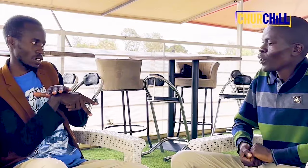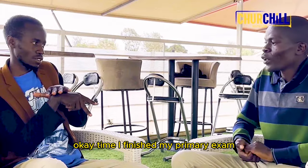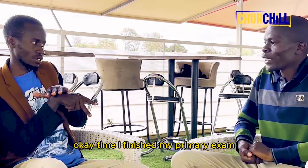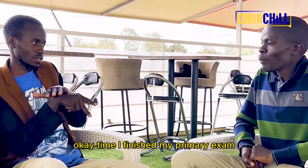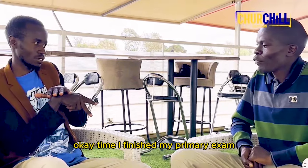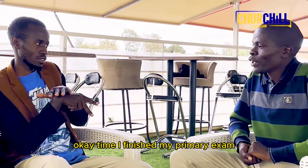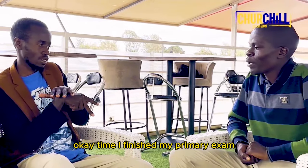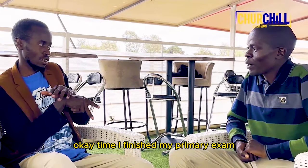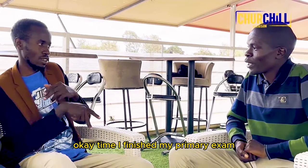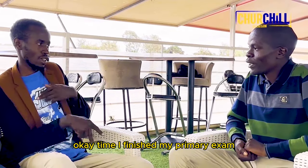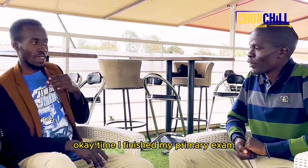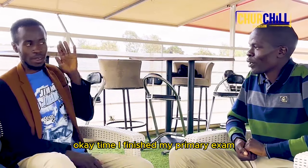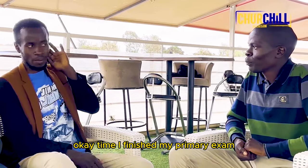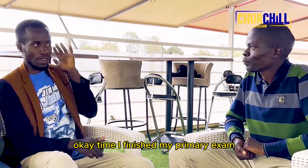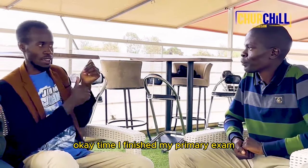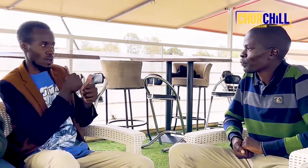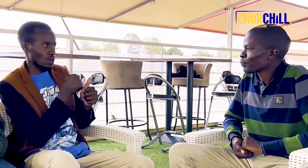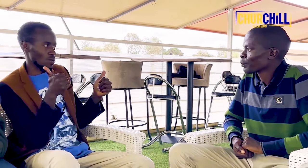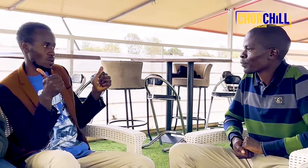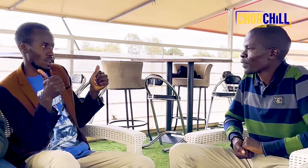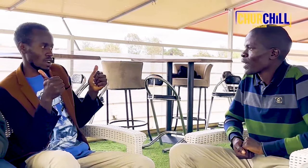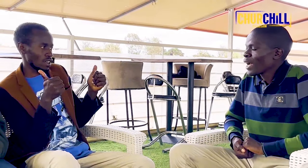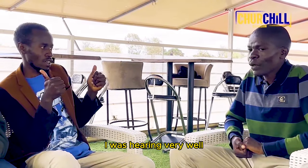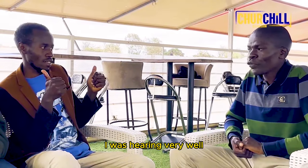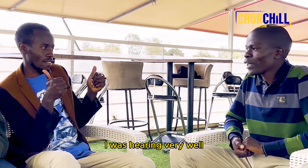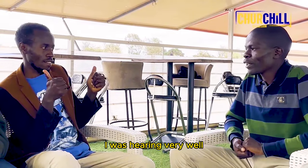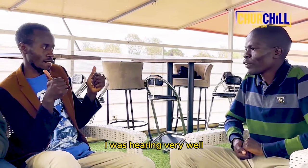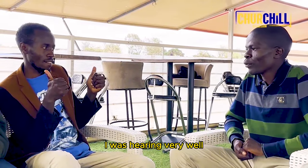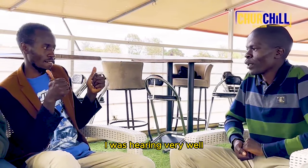Okay, time I finished my primary exam, I was hearing very well.